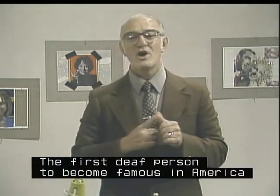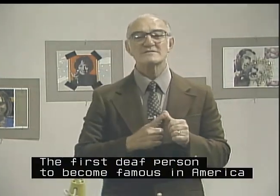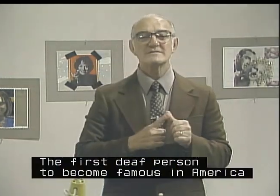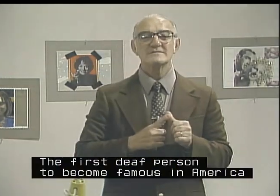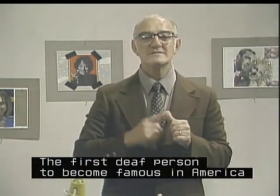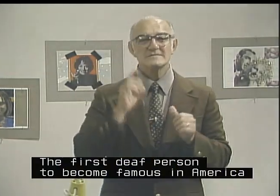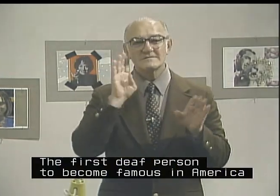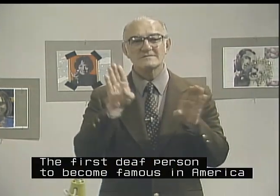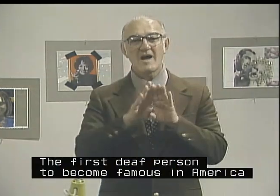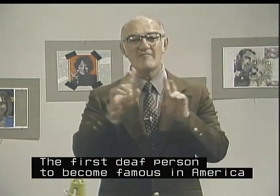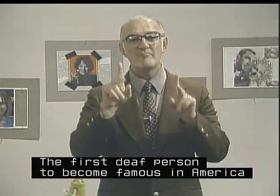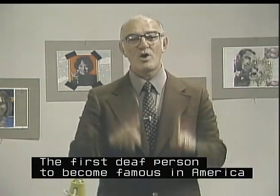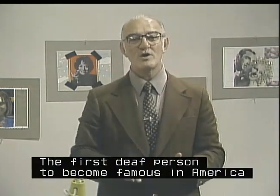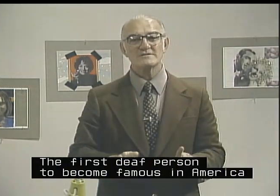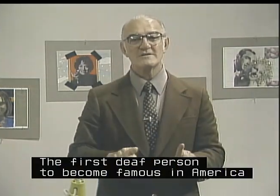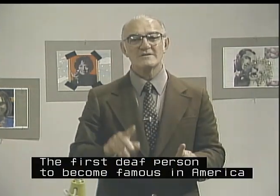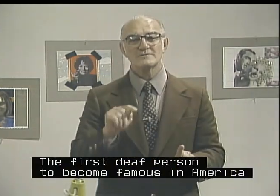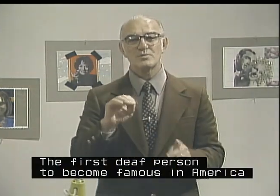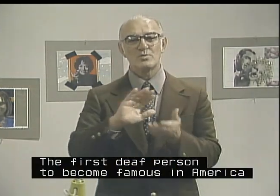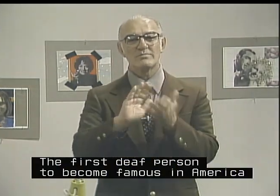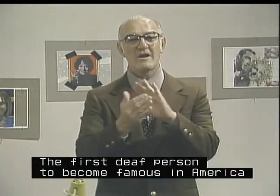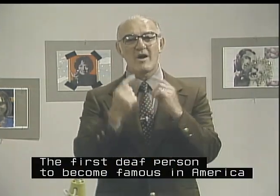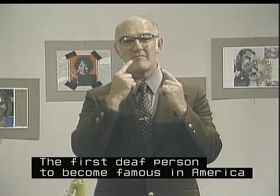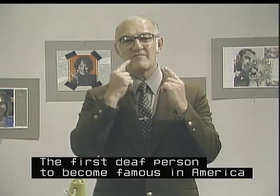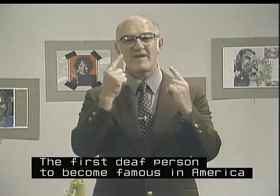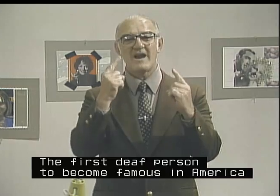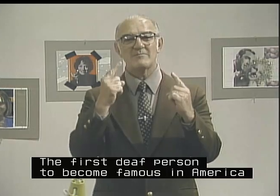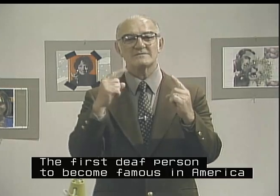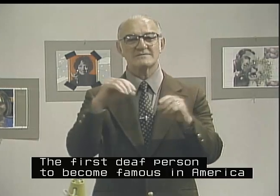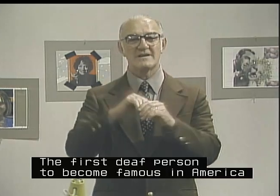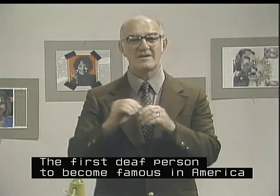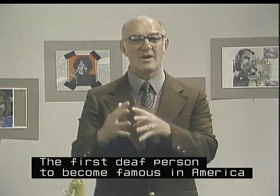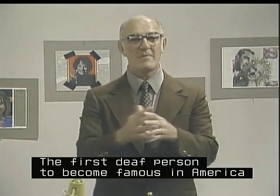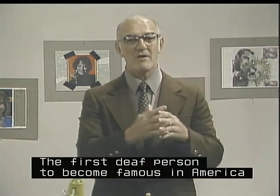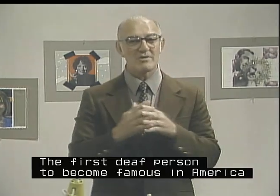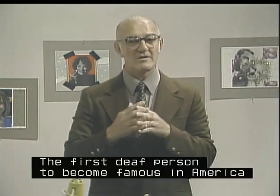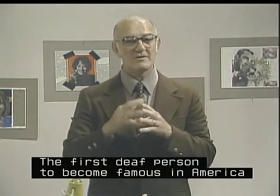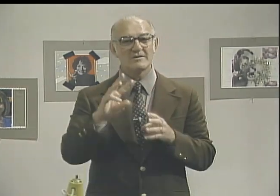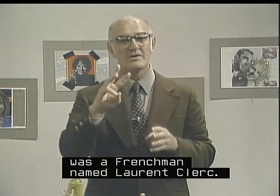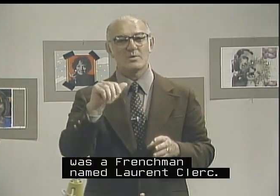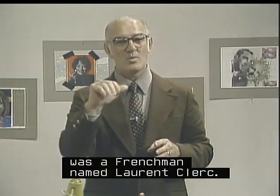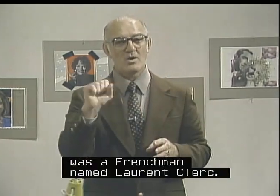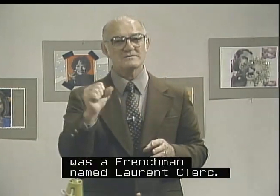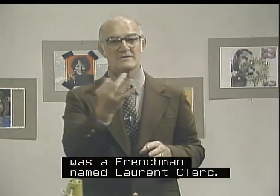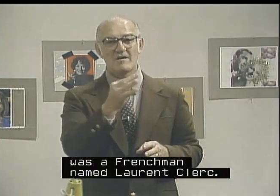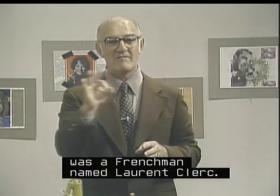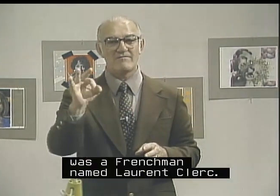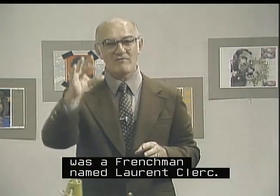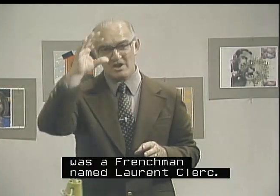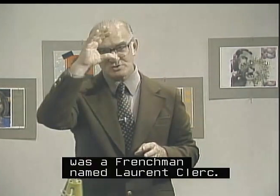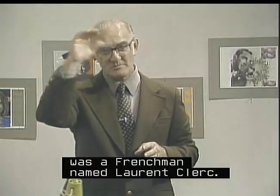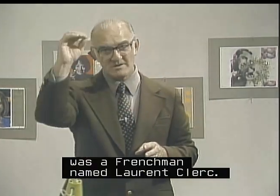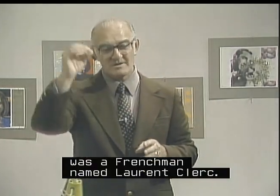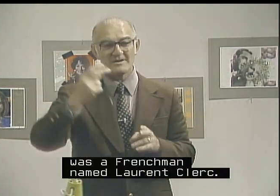First deaf person to become famous in America was a Frenchman